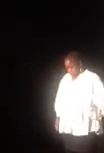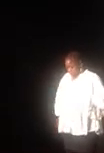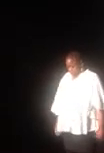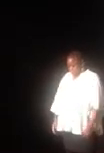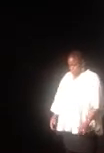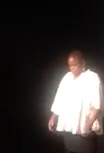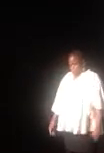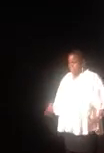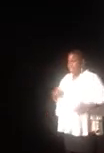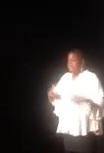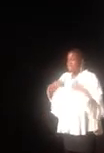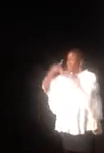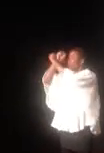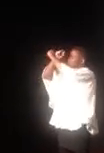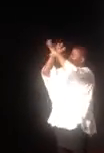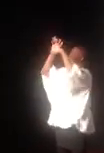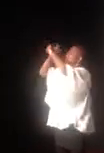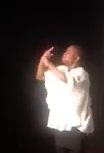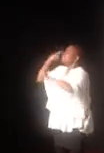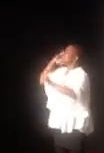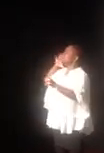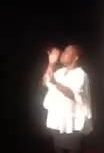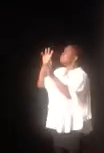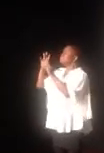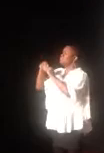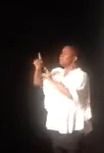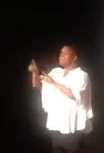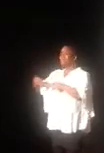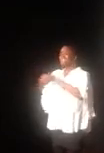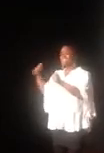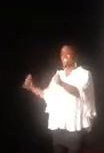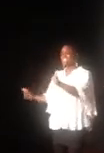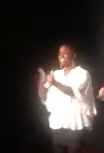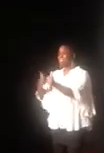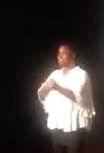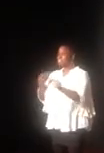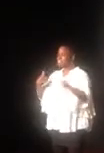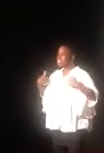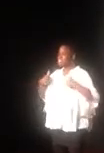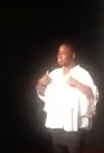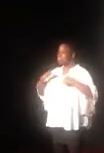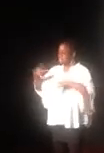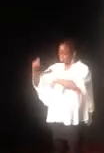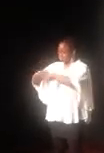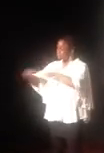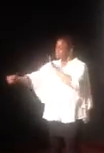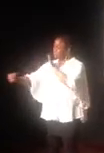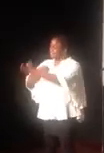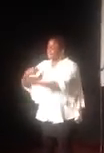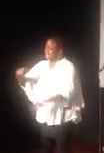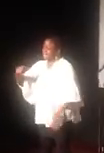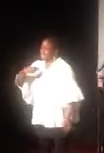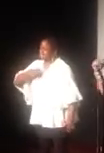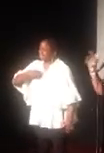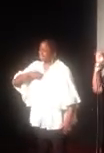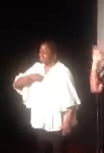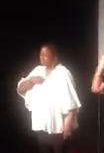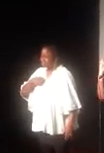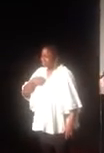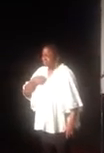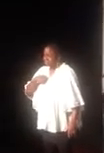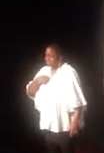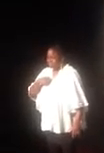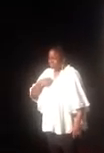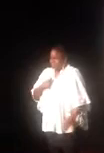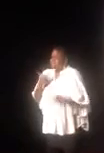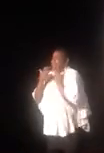My life flashed before my eyes. He was just hunted me down like I was his prey. Now it was time for him to kill me. I screamed help